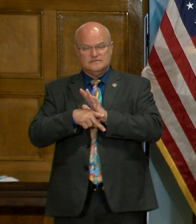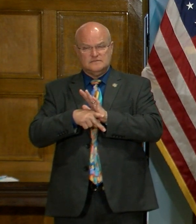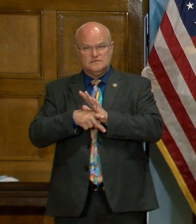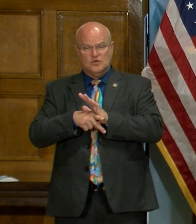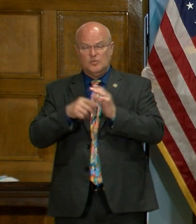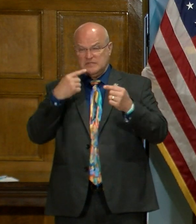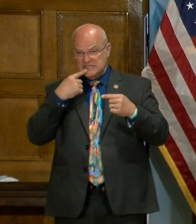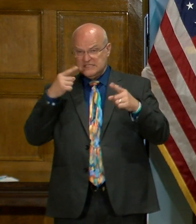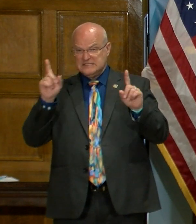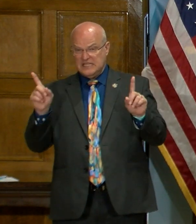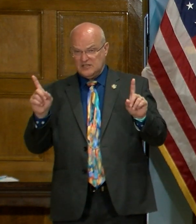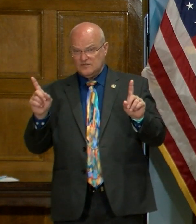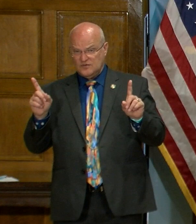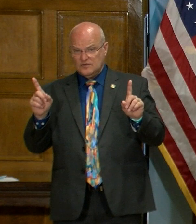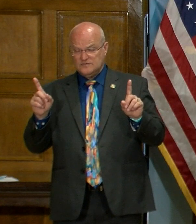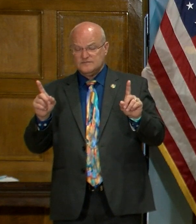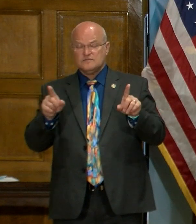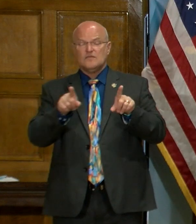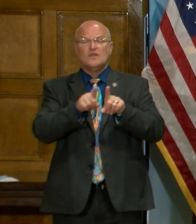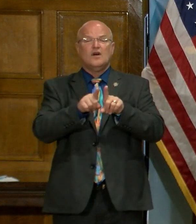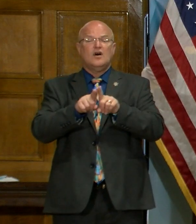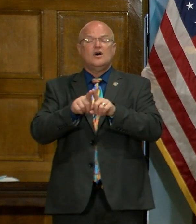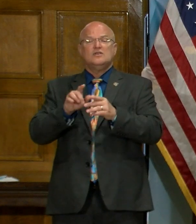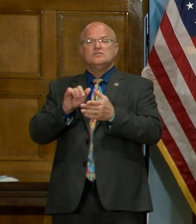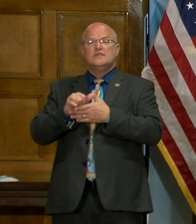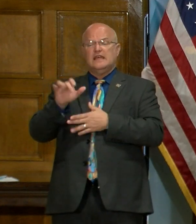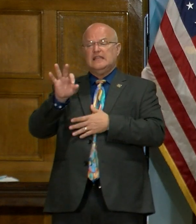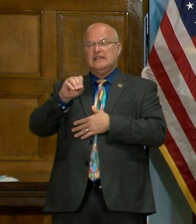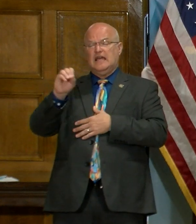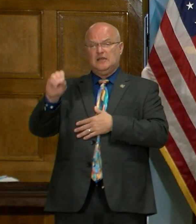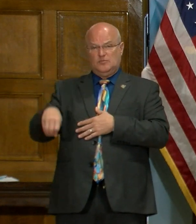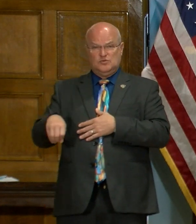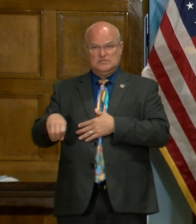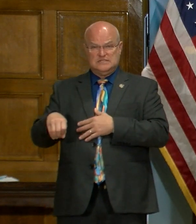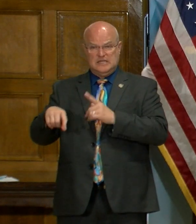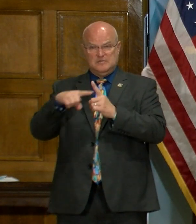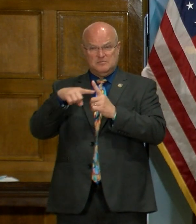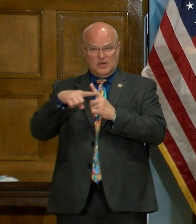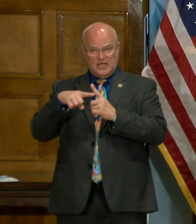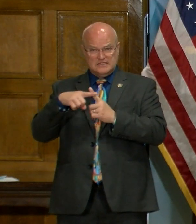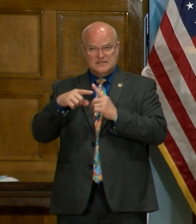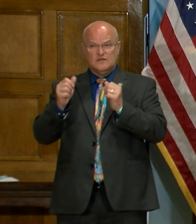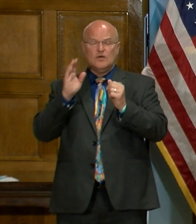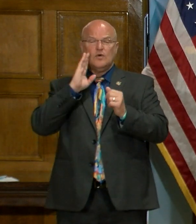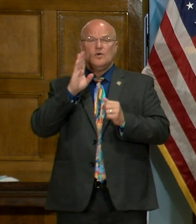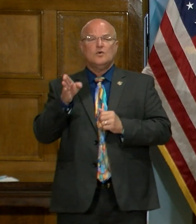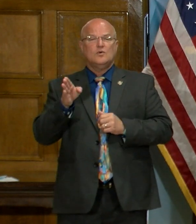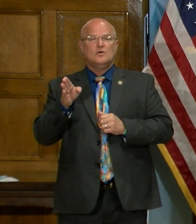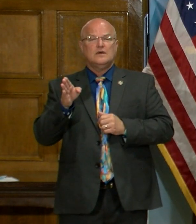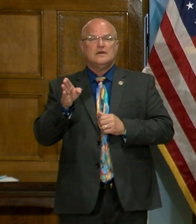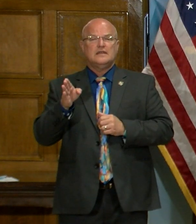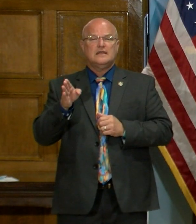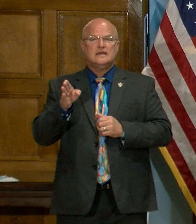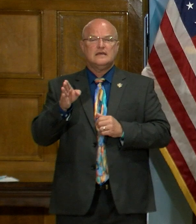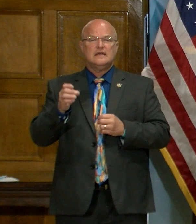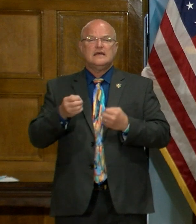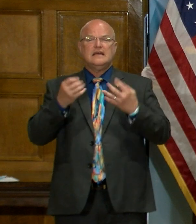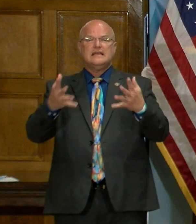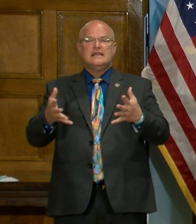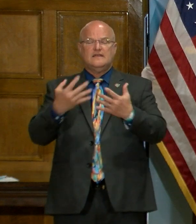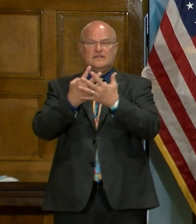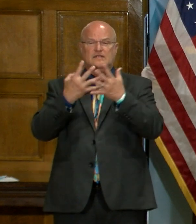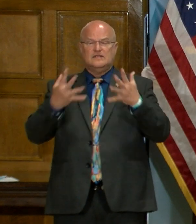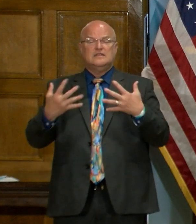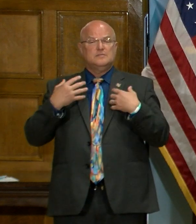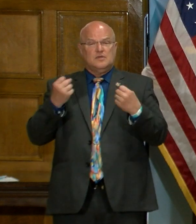would have been successful. And also that a 90% positive would give the inmates